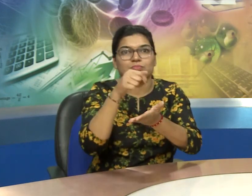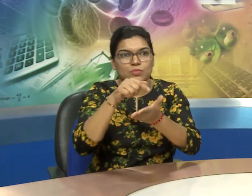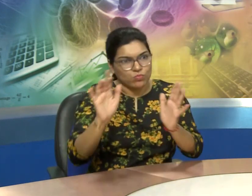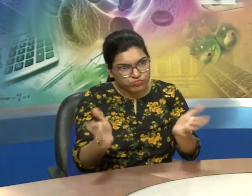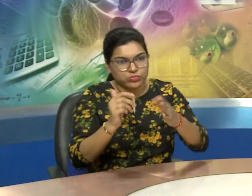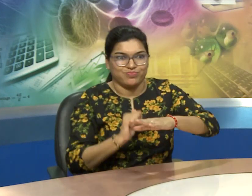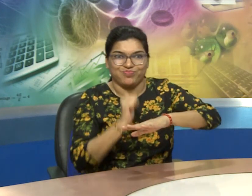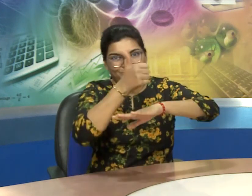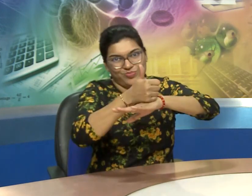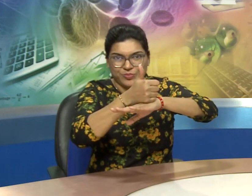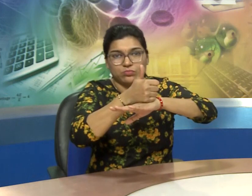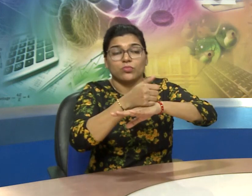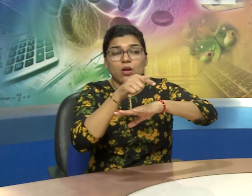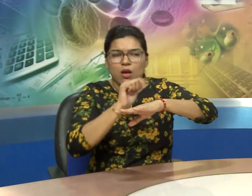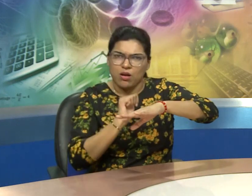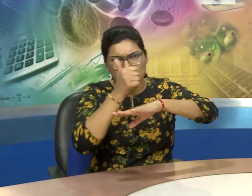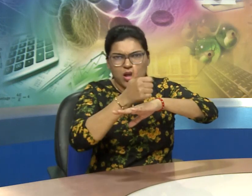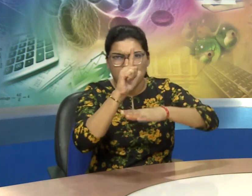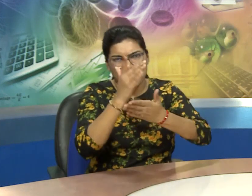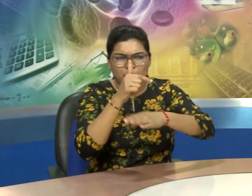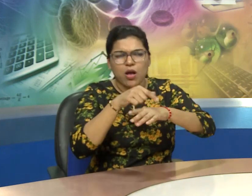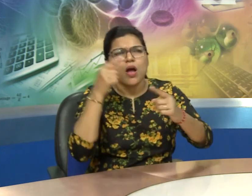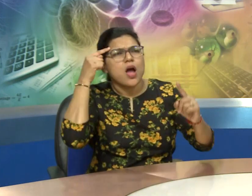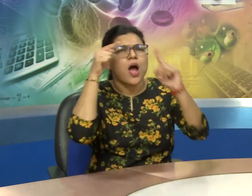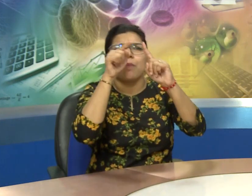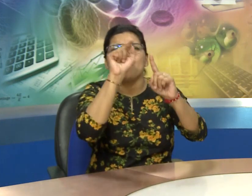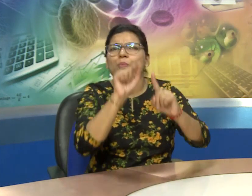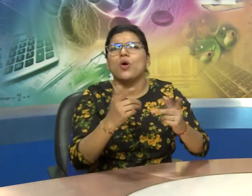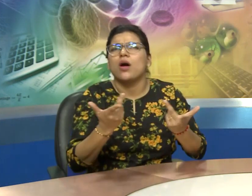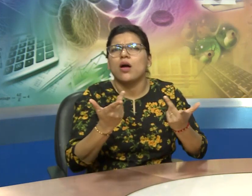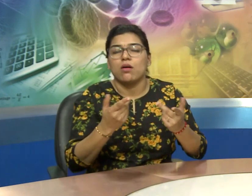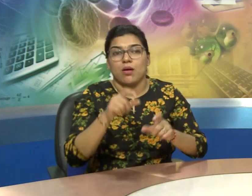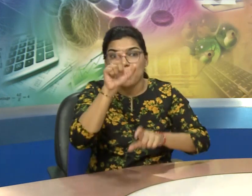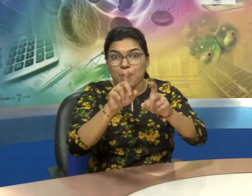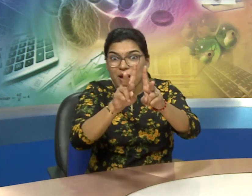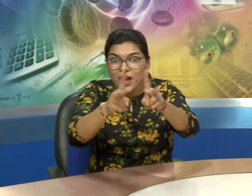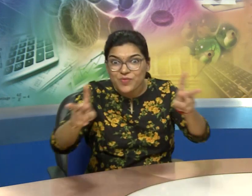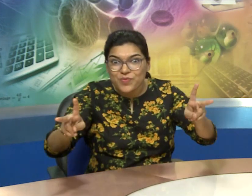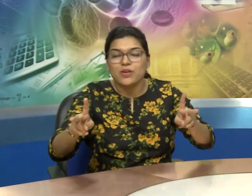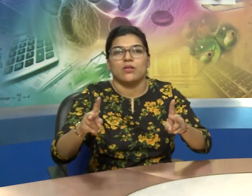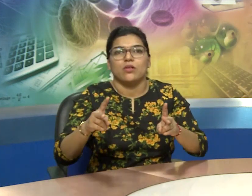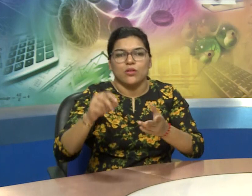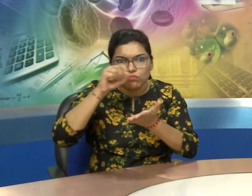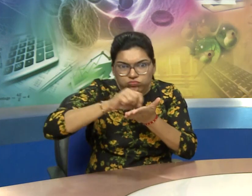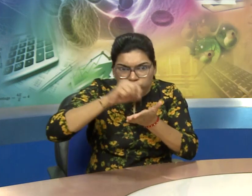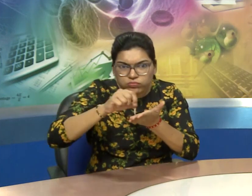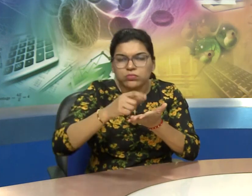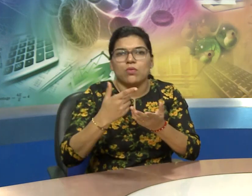country to serve as the preeminent repository of information for